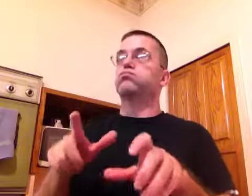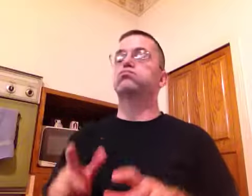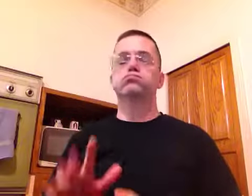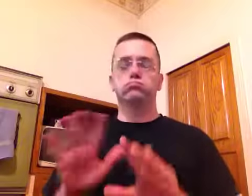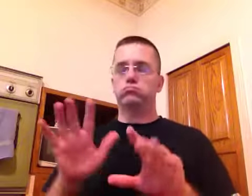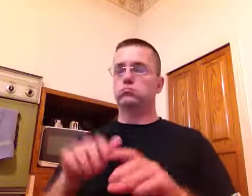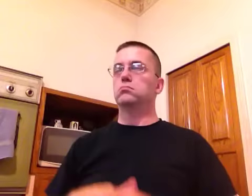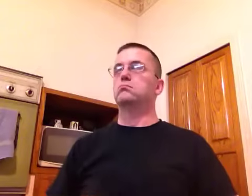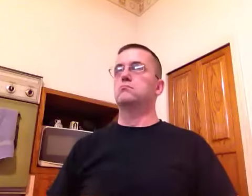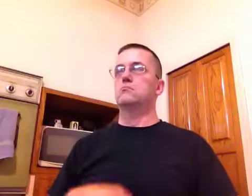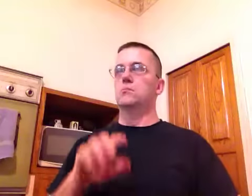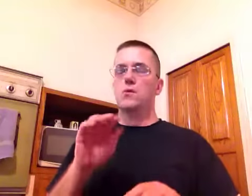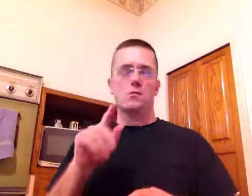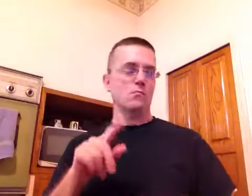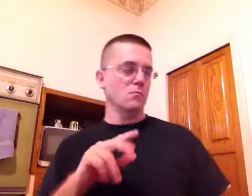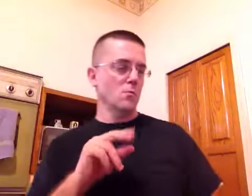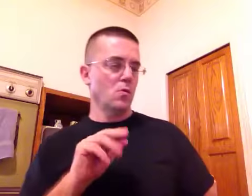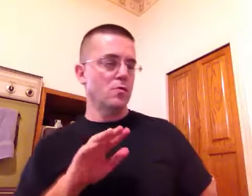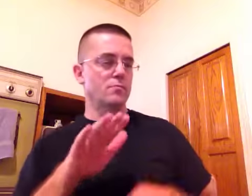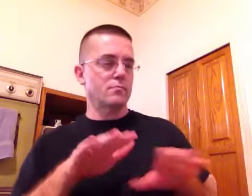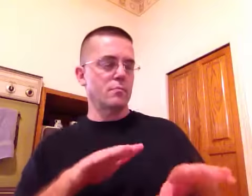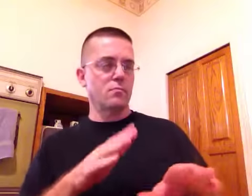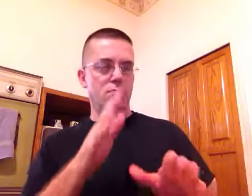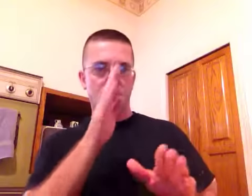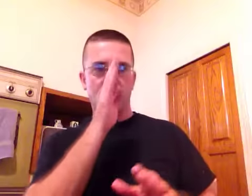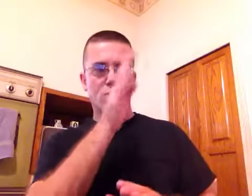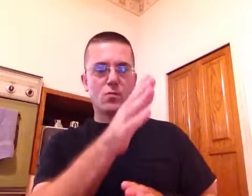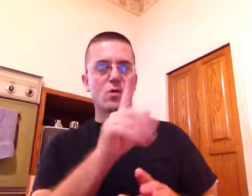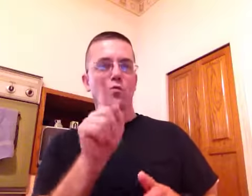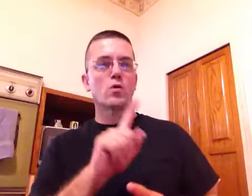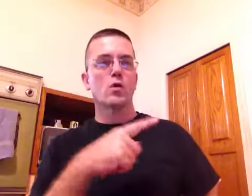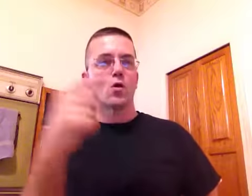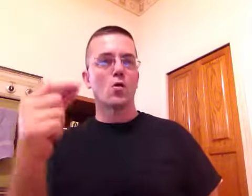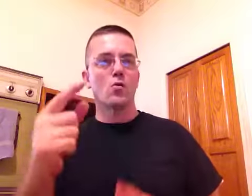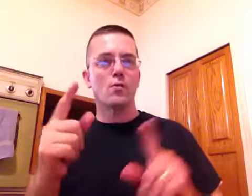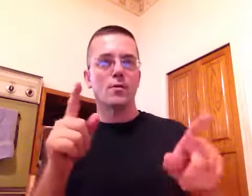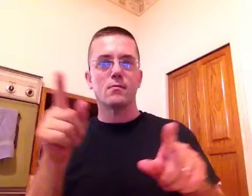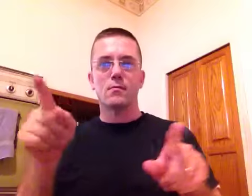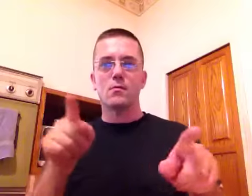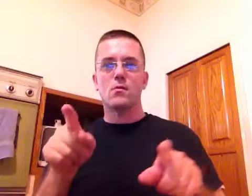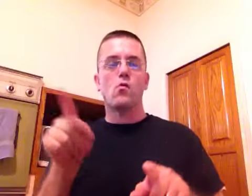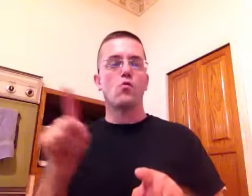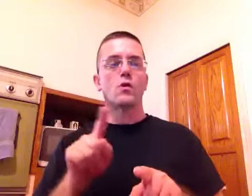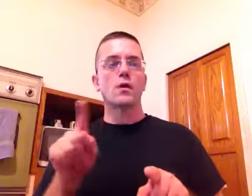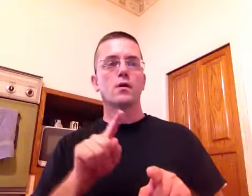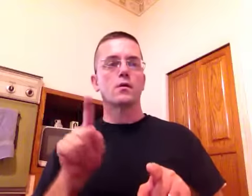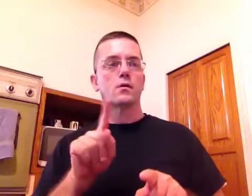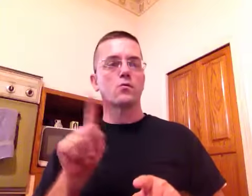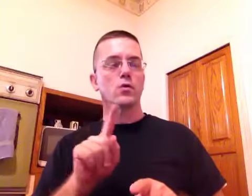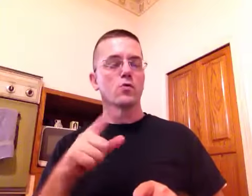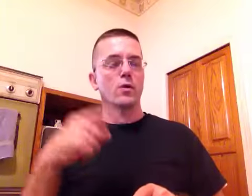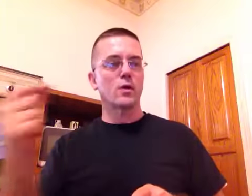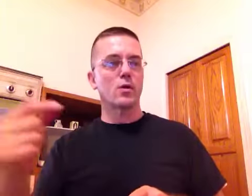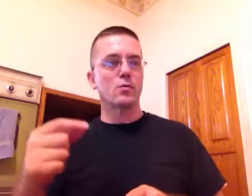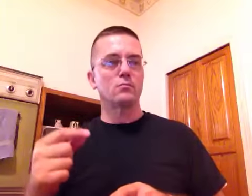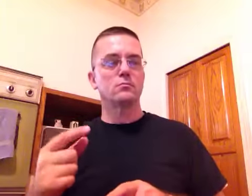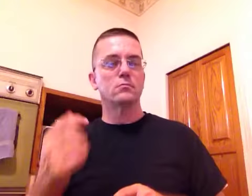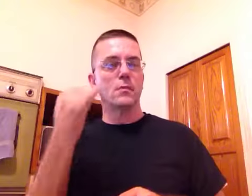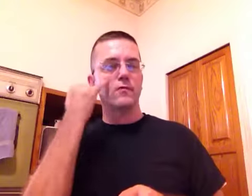based on impatience. The direction of the step you take is based on the journey you want to take. If you want to take a licensing step, then